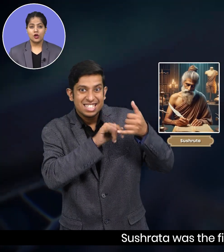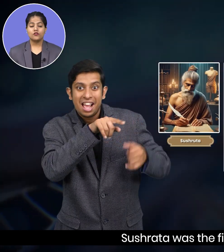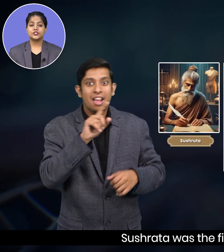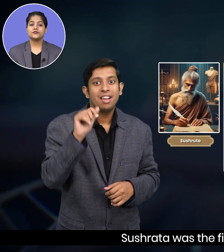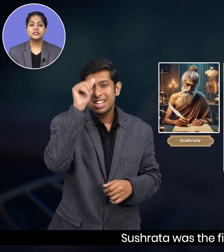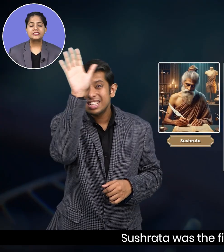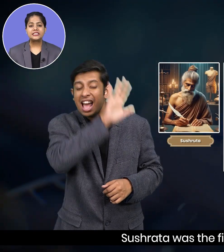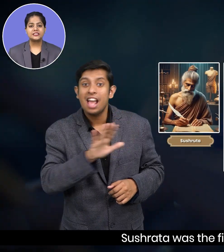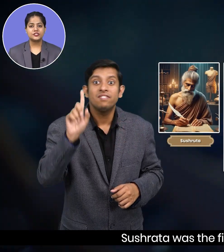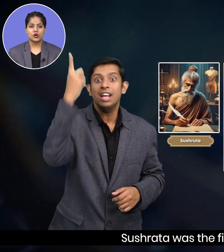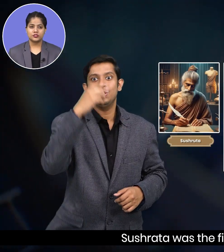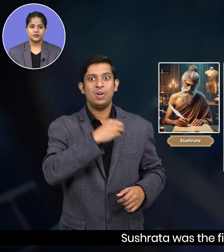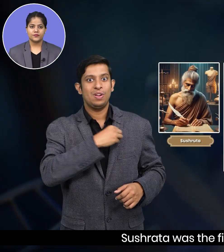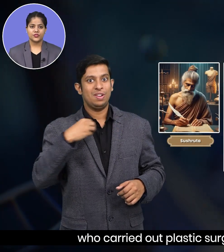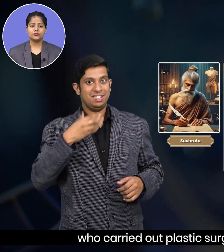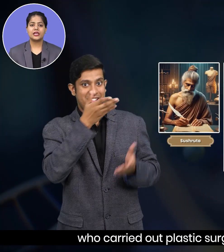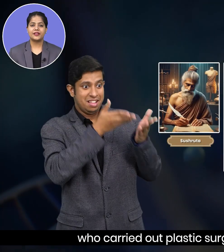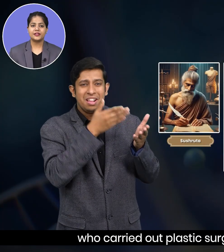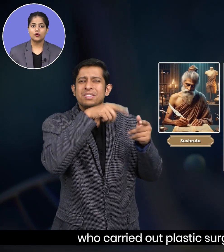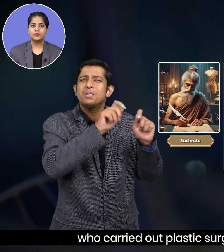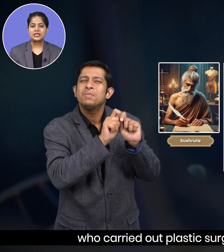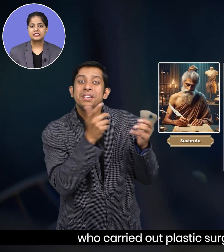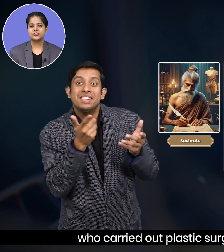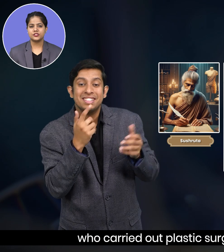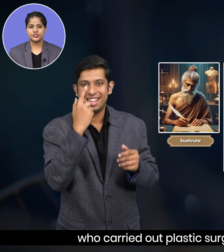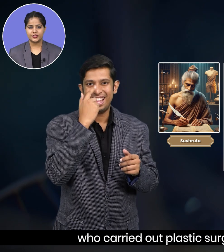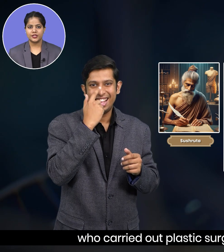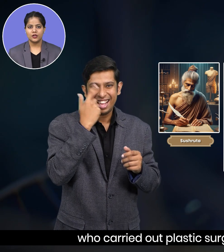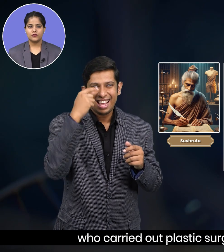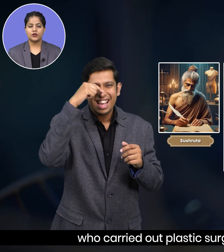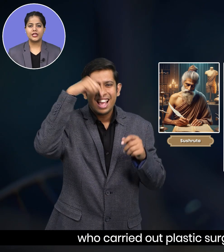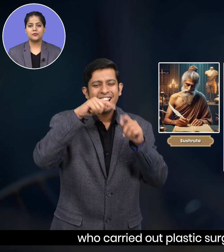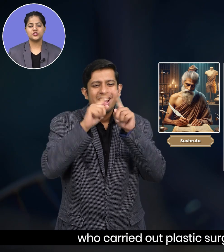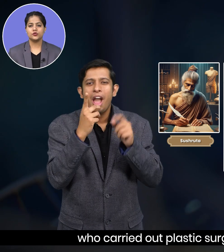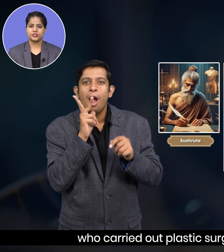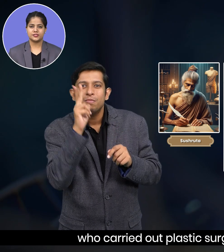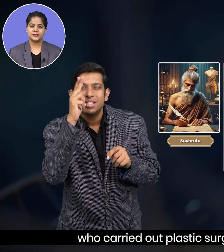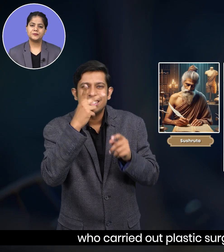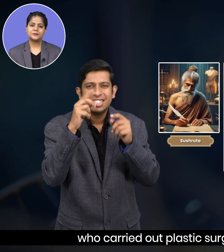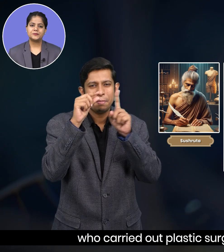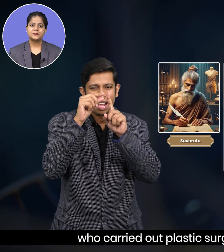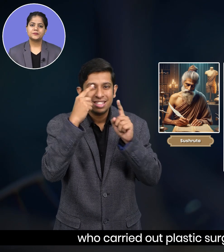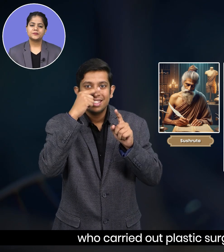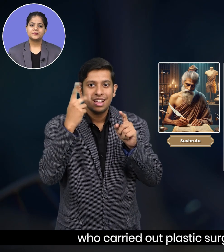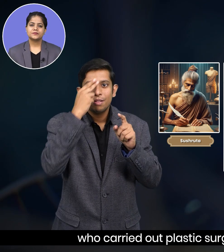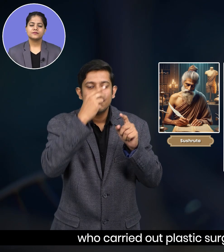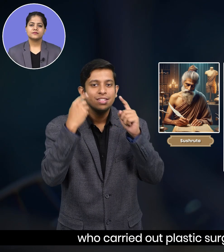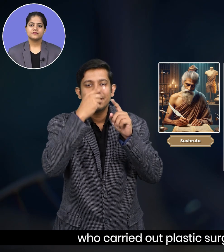Shushruth was the first Indian doctor who carried out plastic surgery for damaged noses.